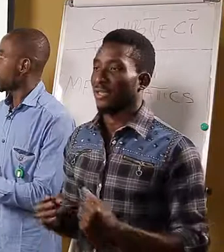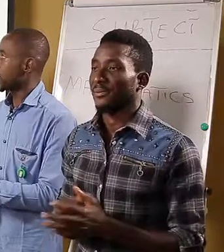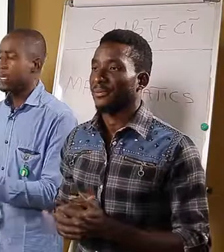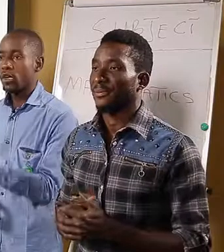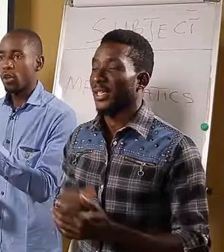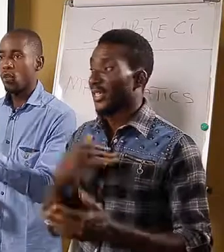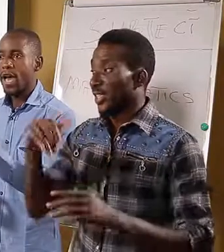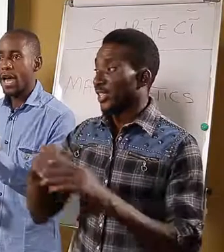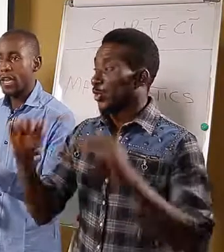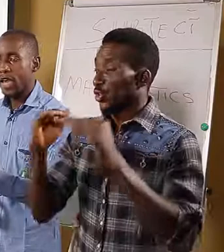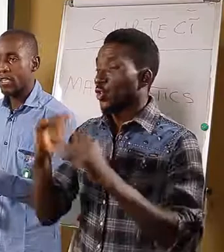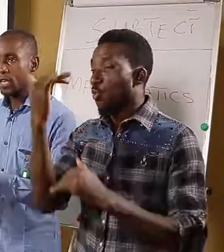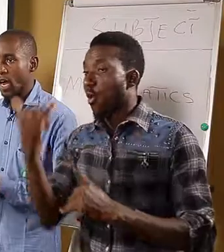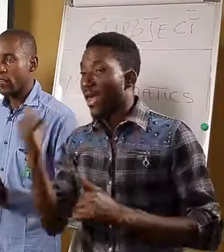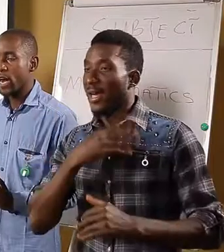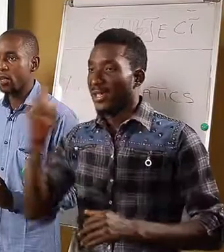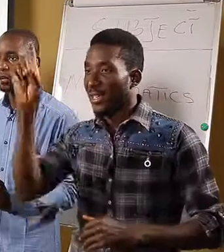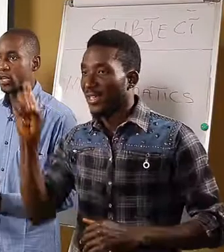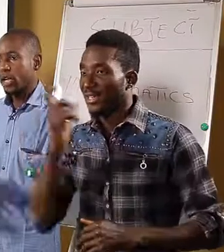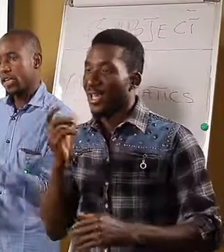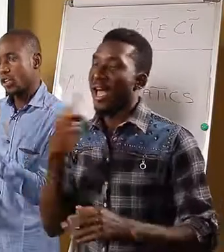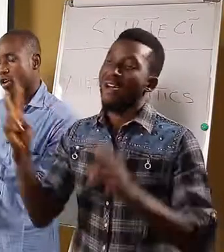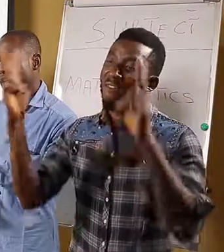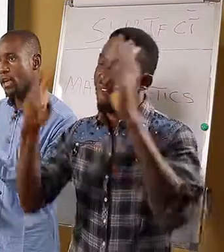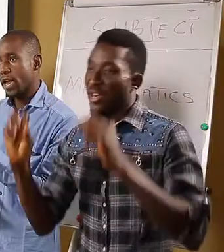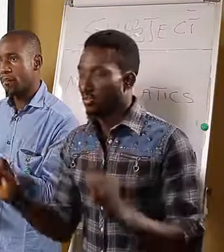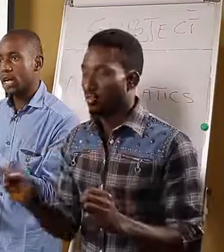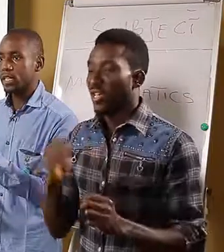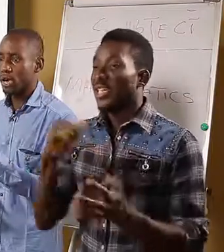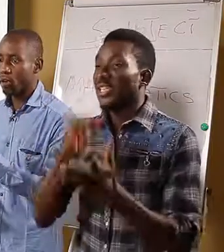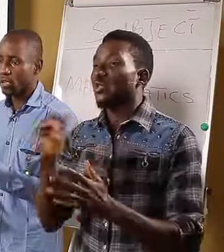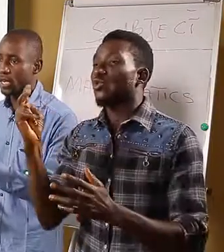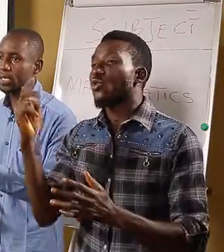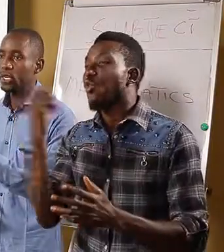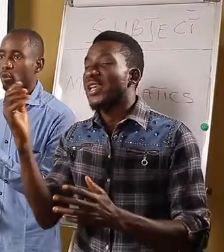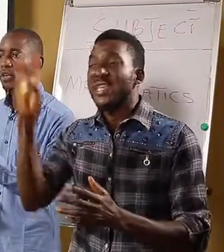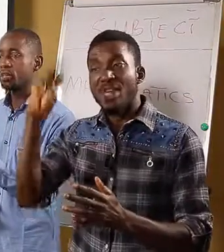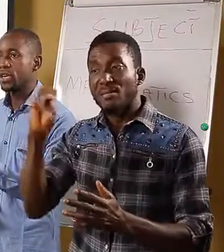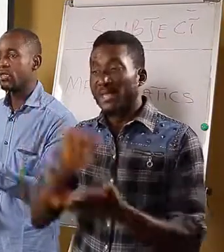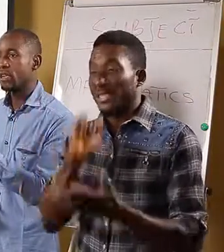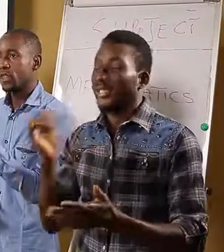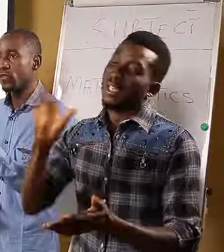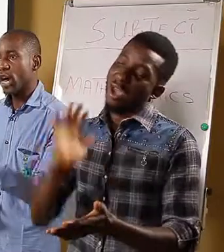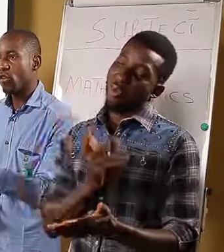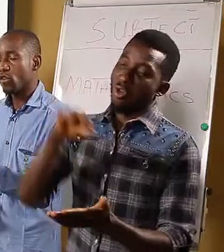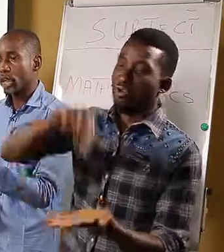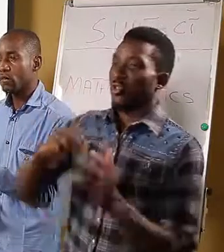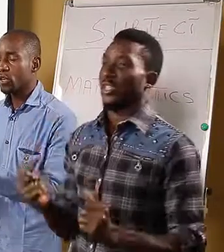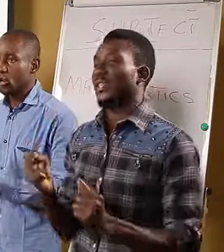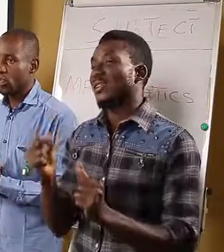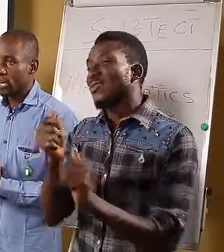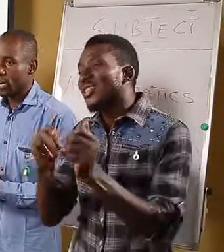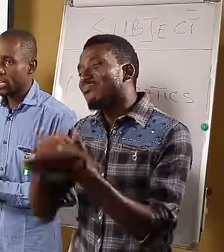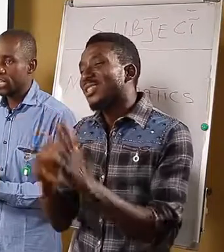this equation, y and x are variables. It is only m that is our constant, which means the value of